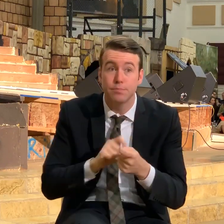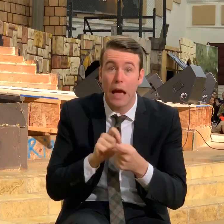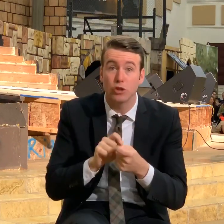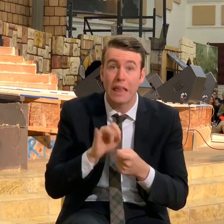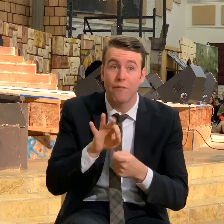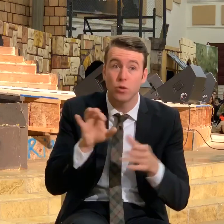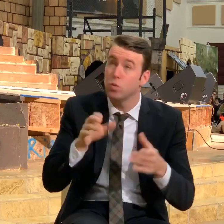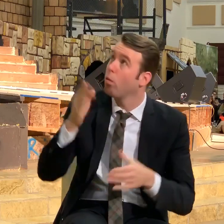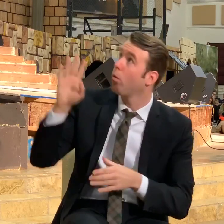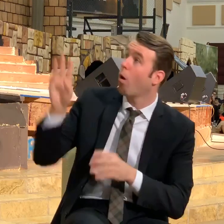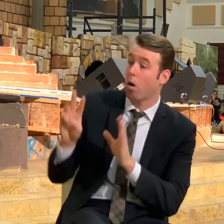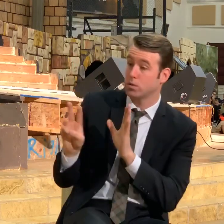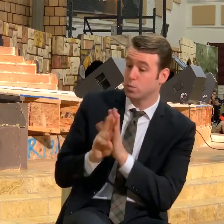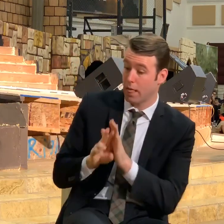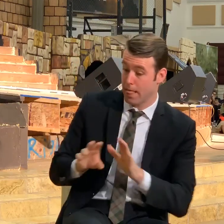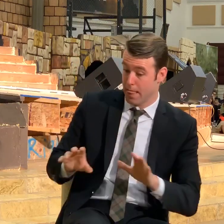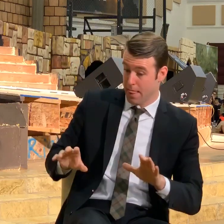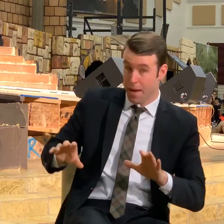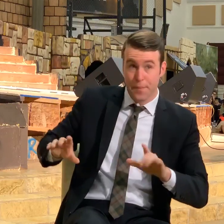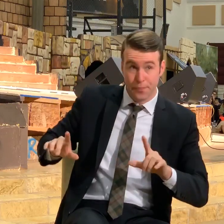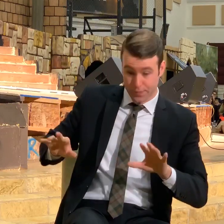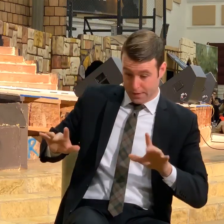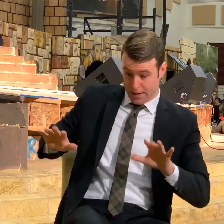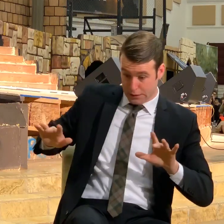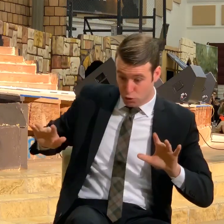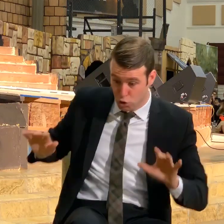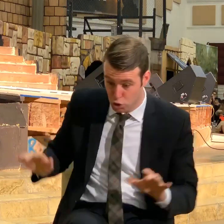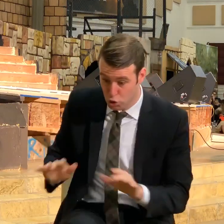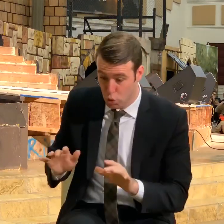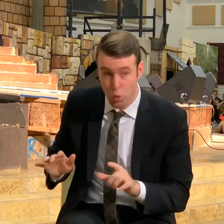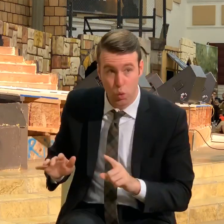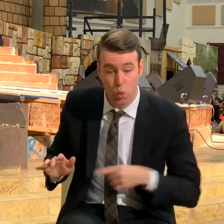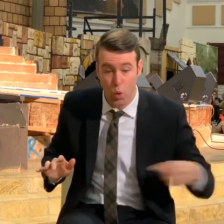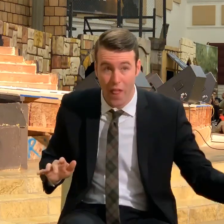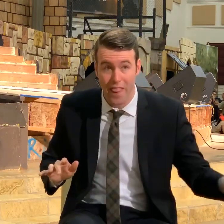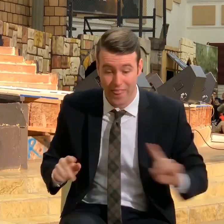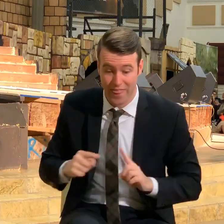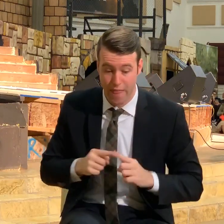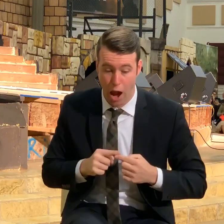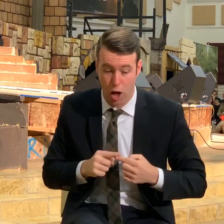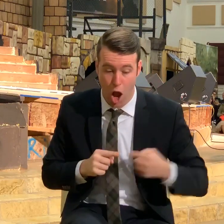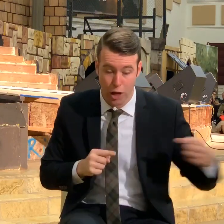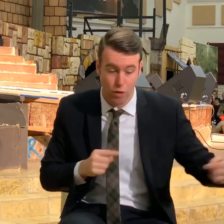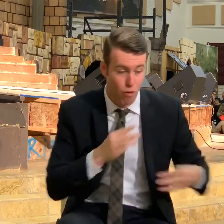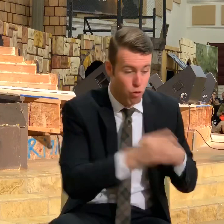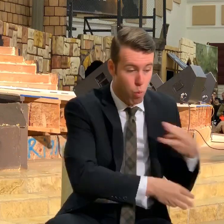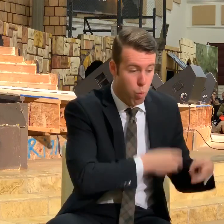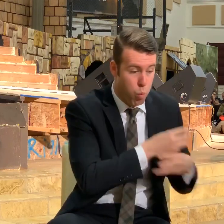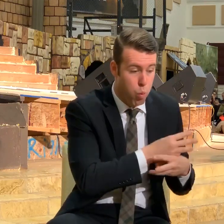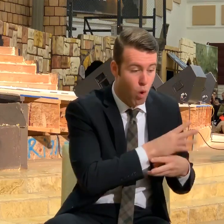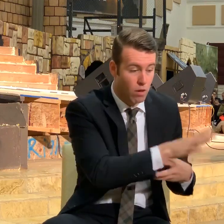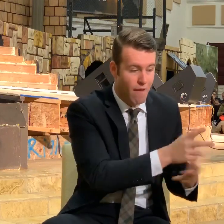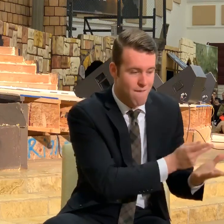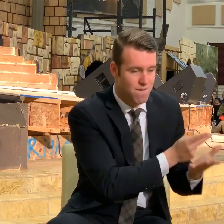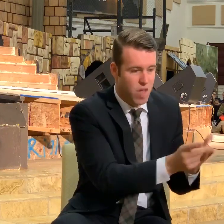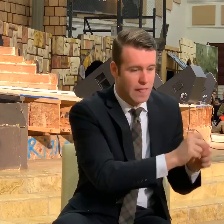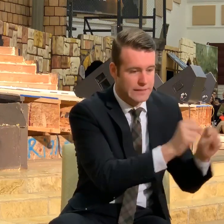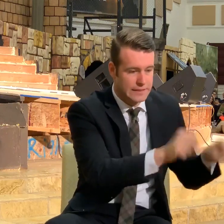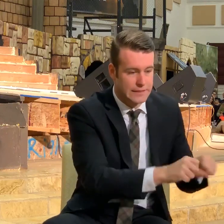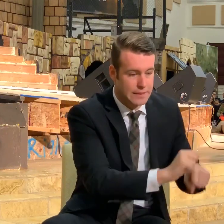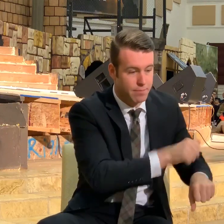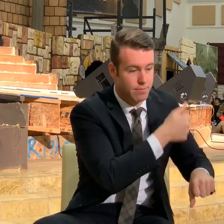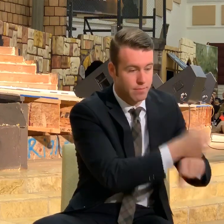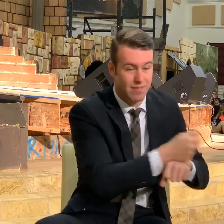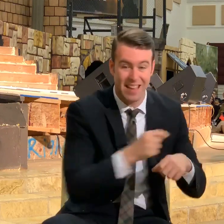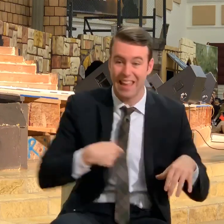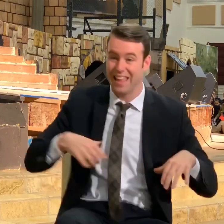God. Because the will of God is contrary to everything this world and its fallen system stands